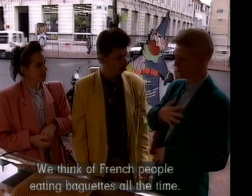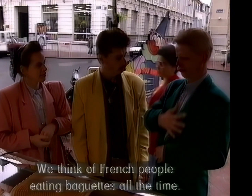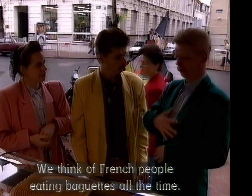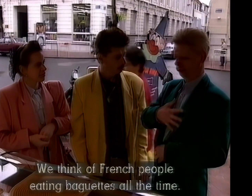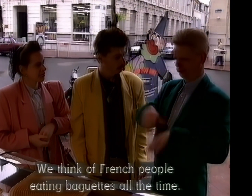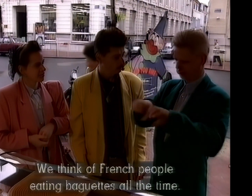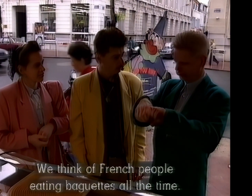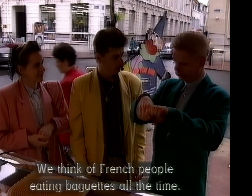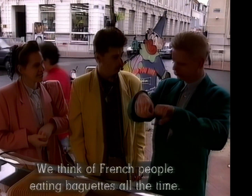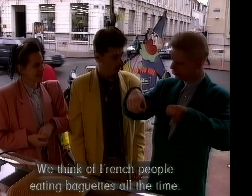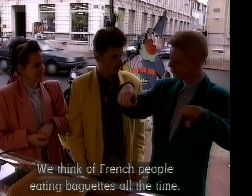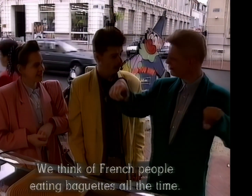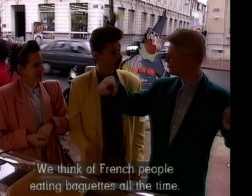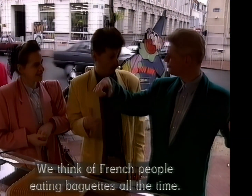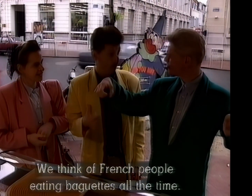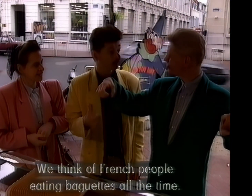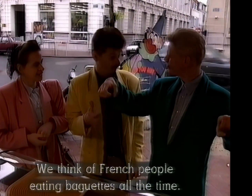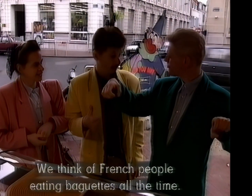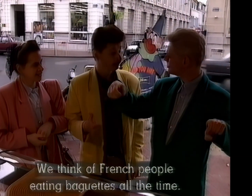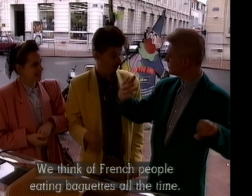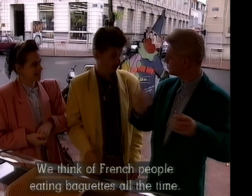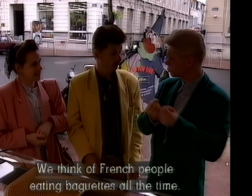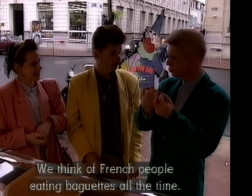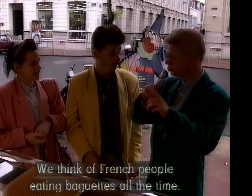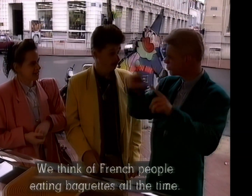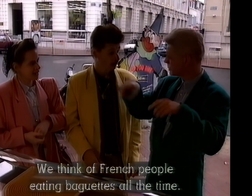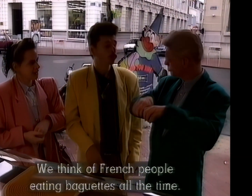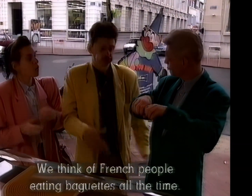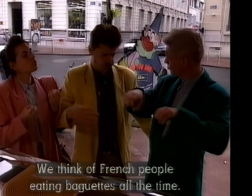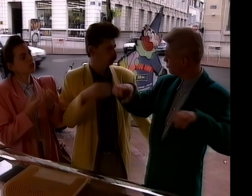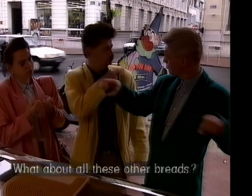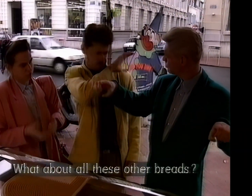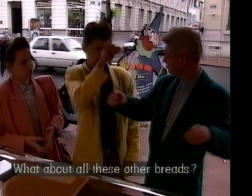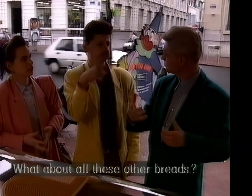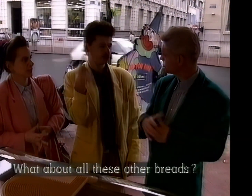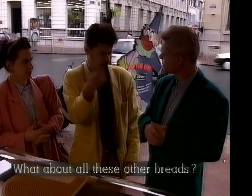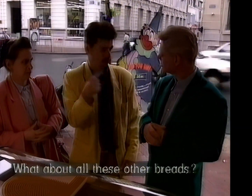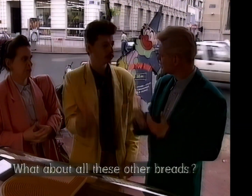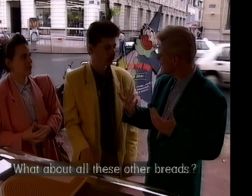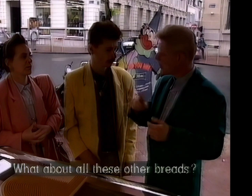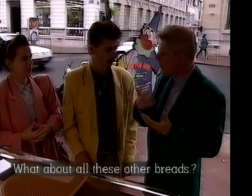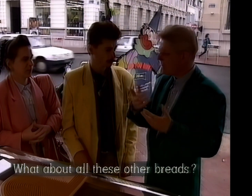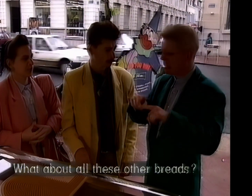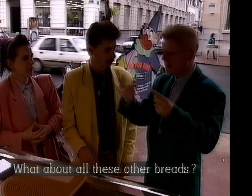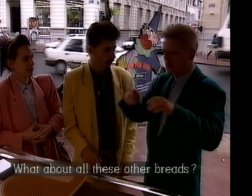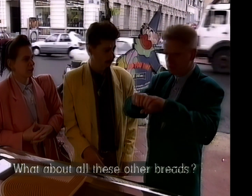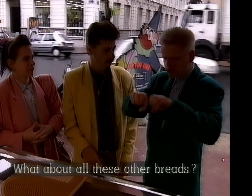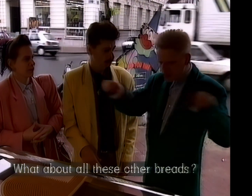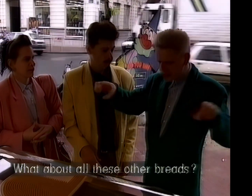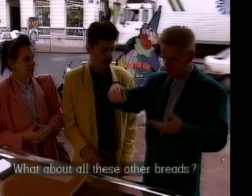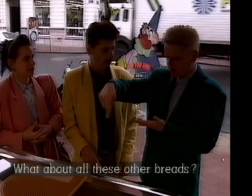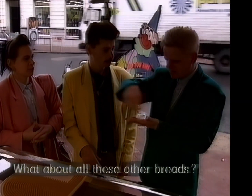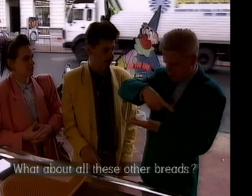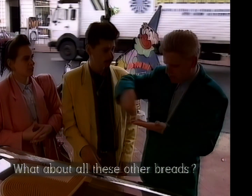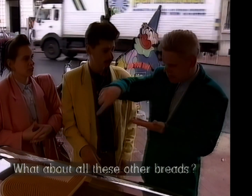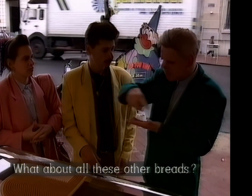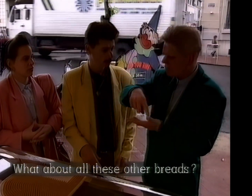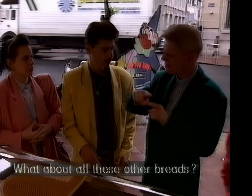here. Well, I mean, we see French people eating baguettes all the time. You do, don't you? Yes. But what about all these